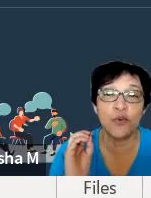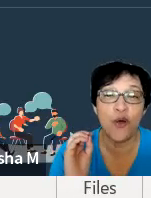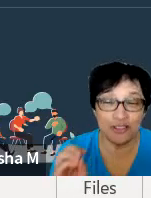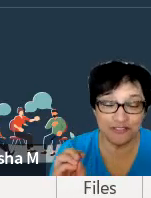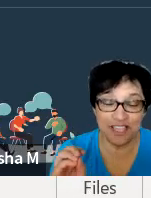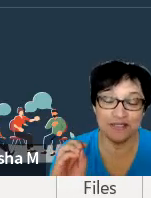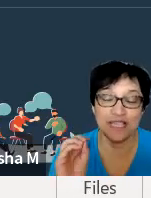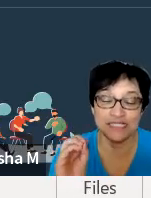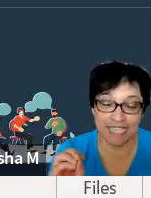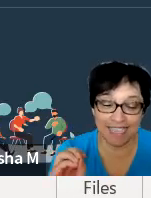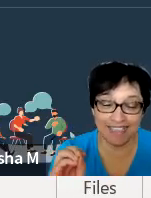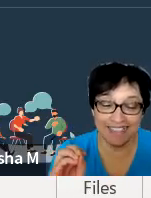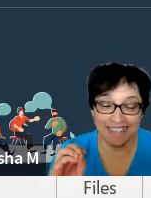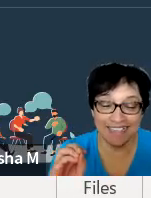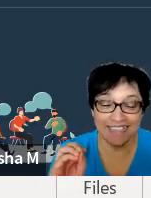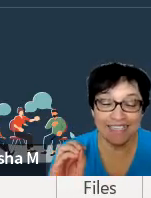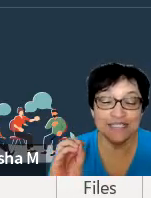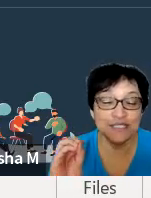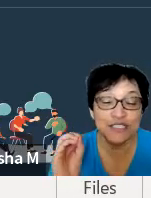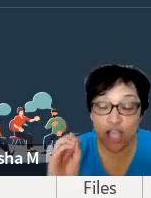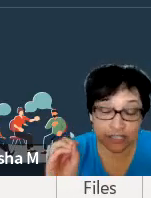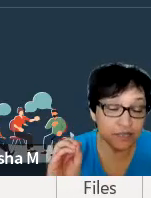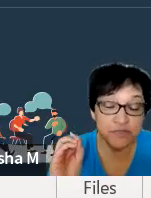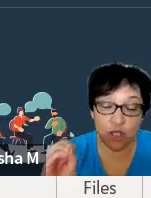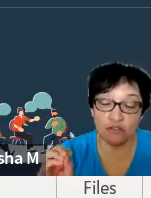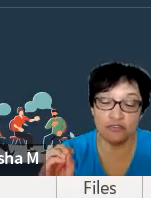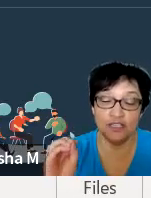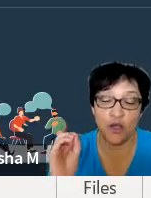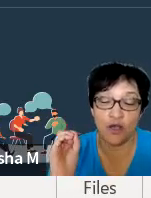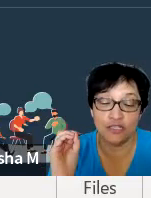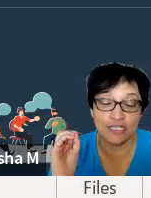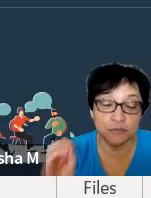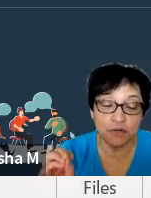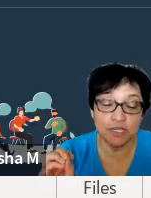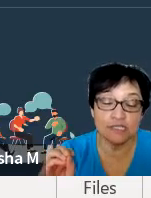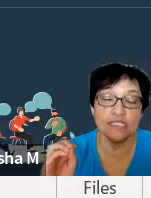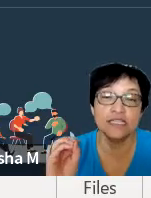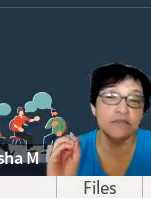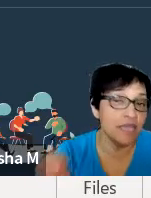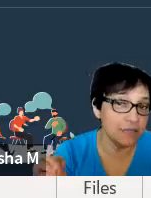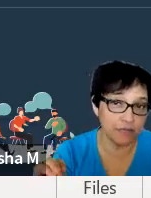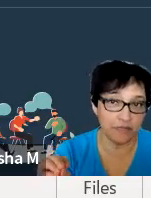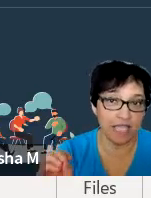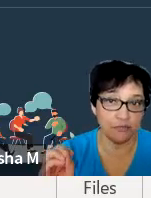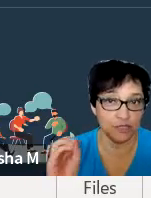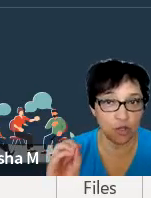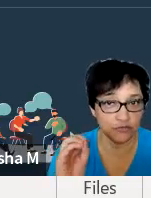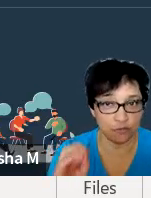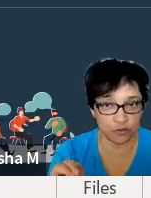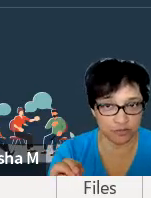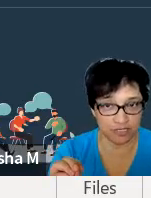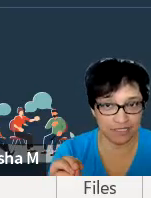to qualify it by saying, this is not an absolving on experiences that many people have with